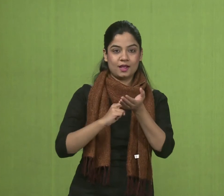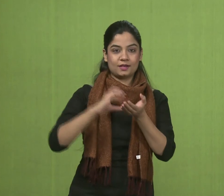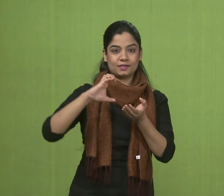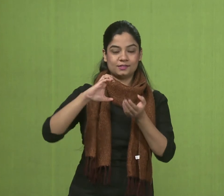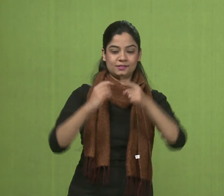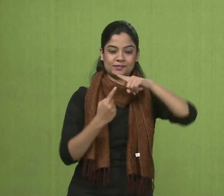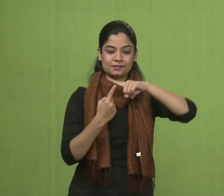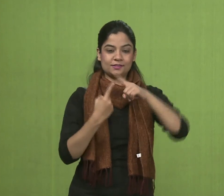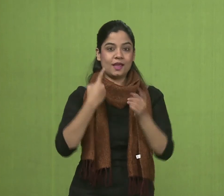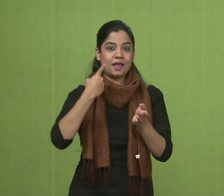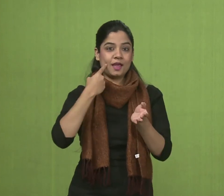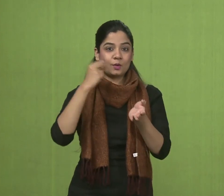storage.